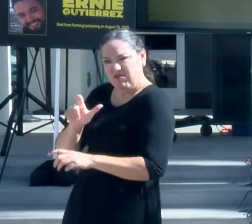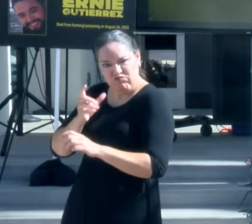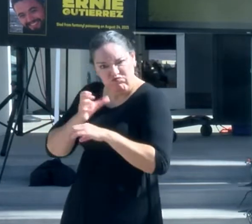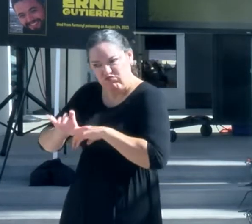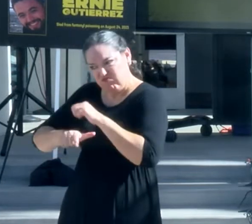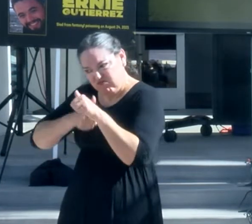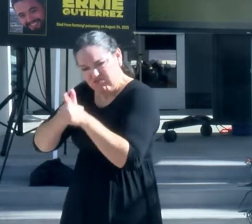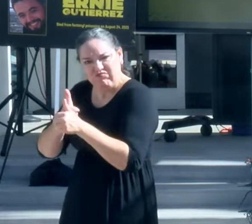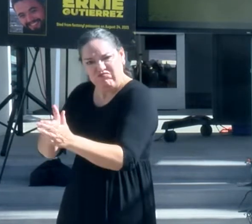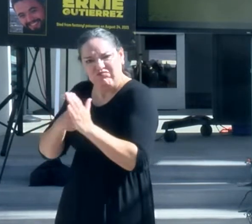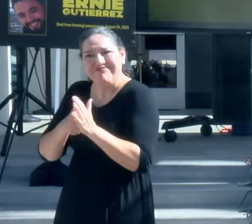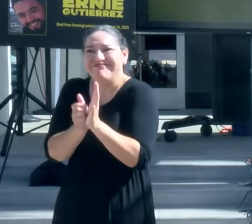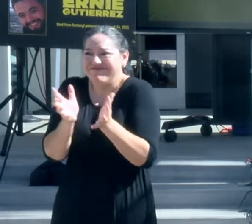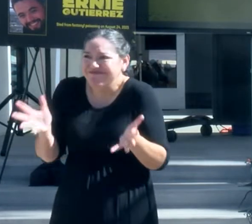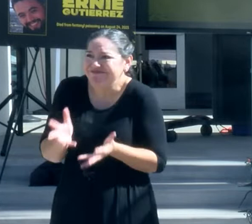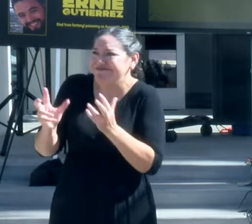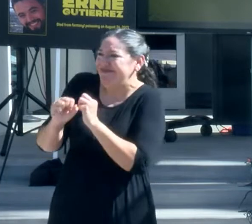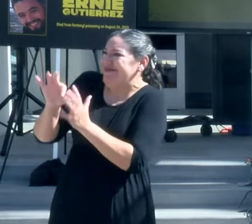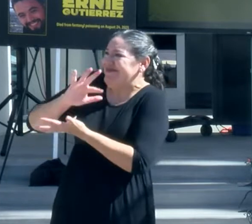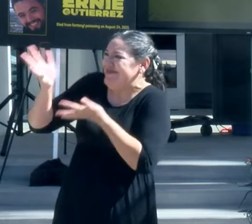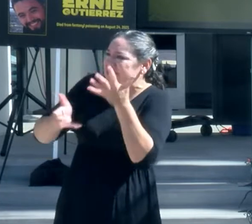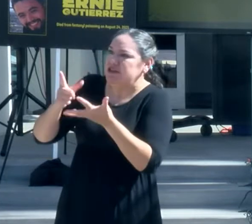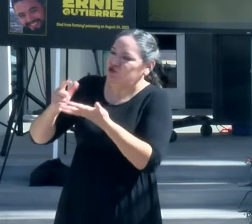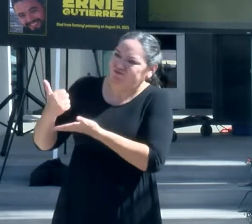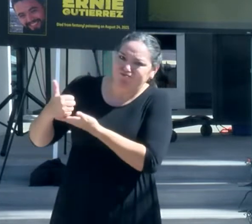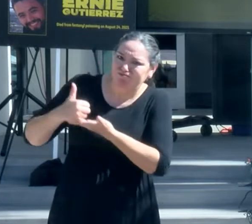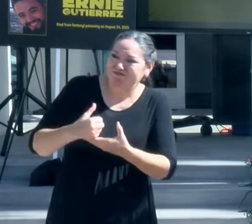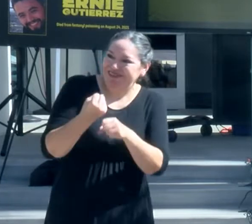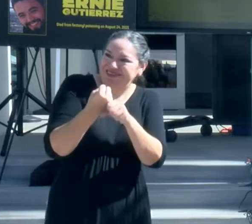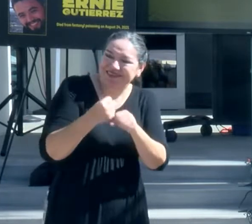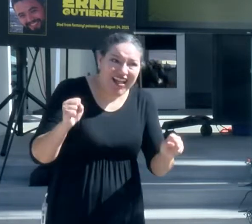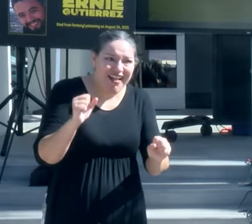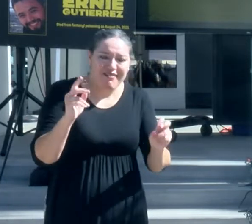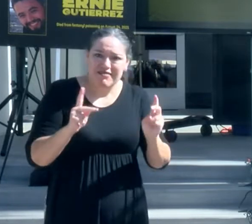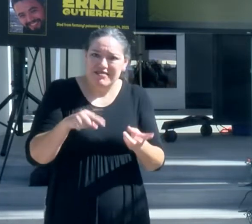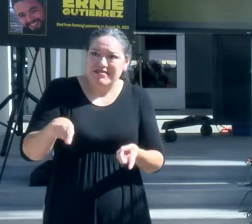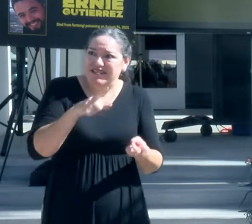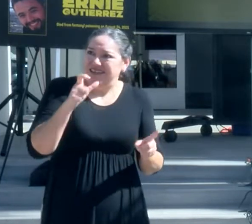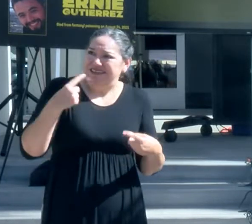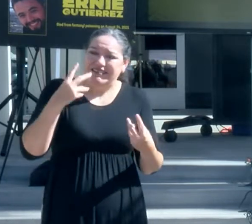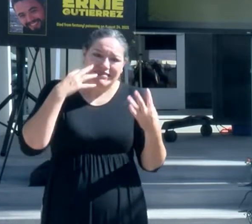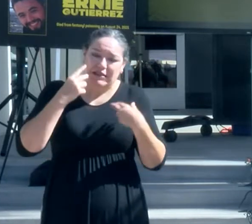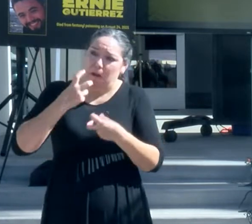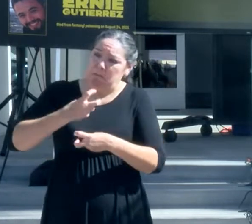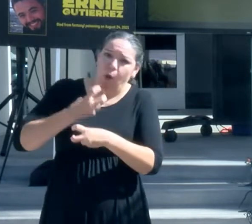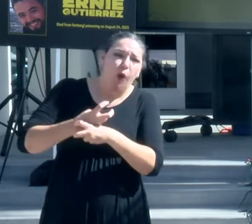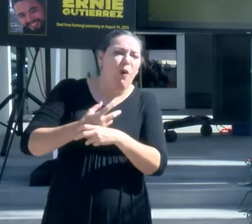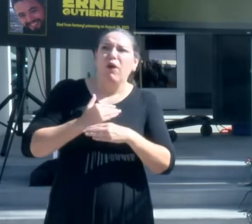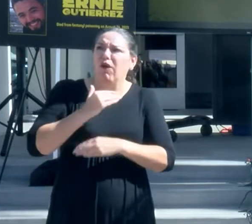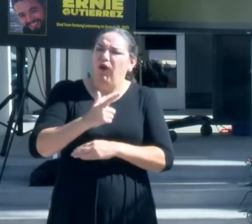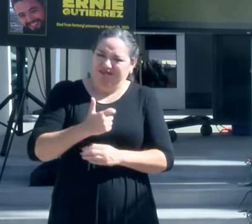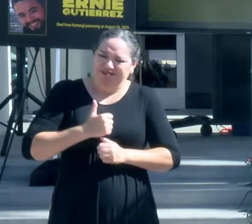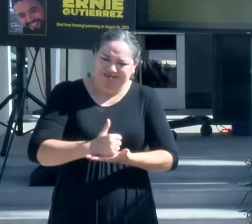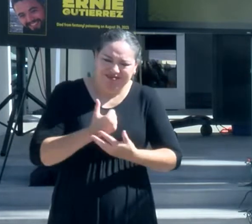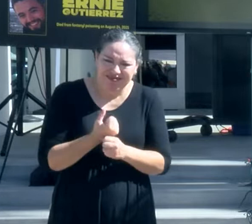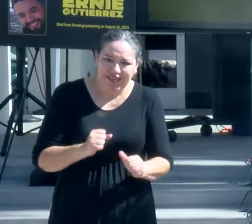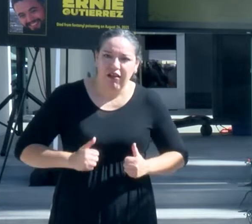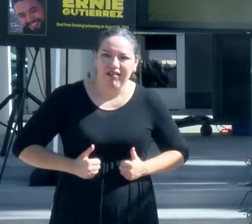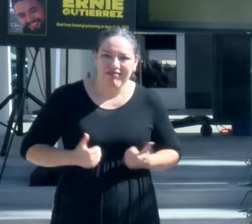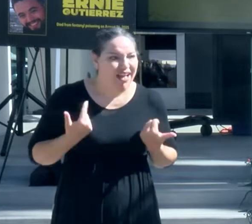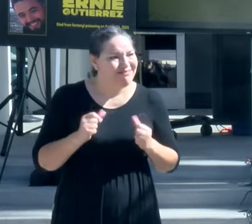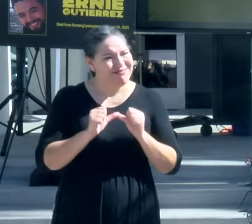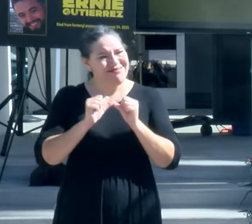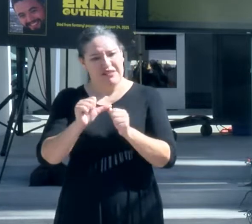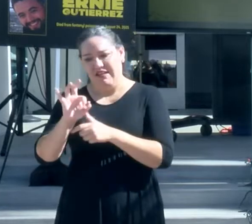for legislation to assist in the efforts to save the lives of those people who have been poisoned, and to continue to prevent fentanyl